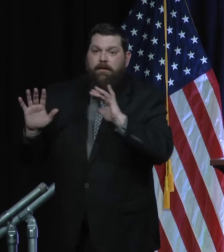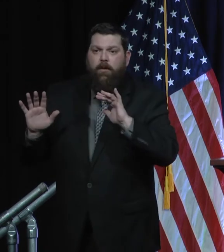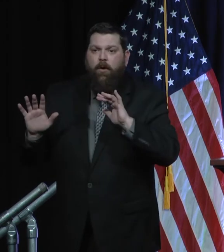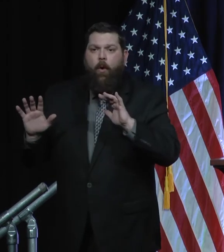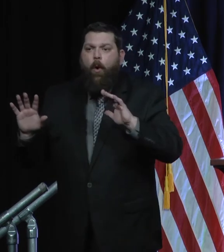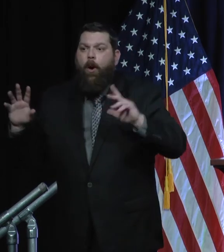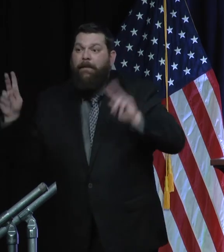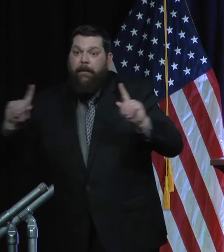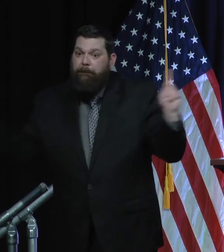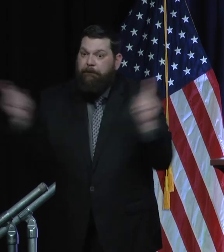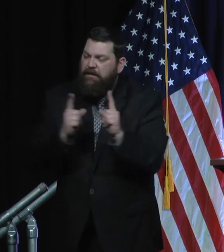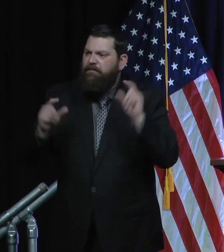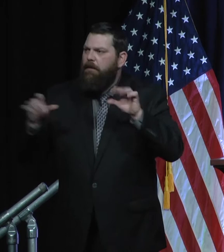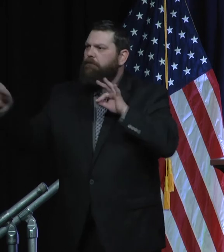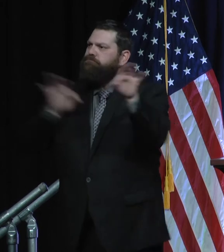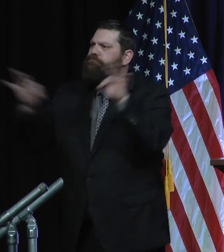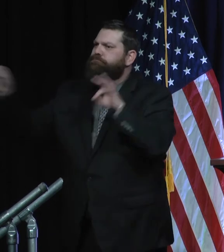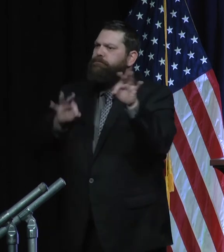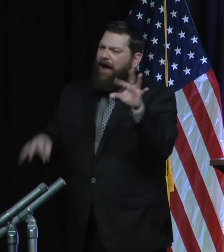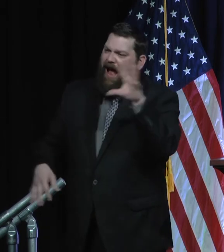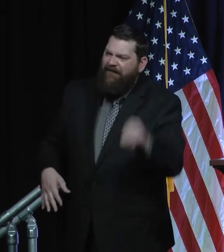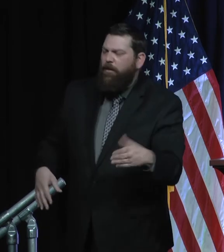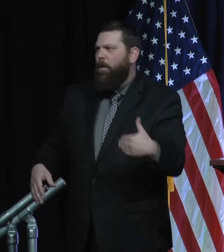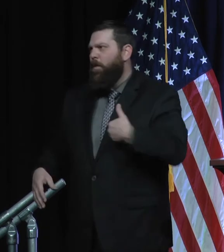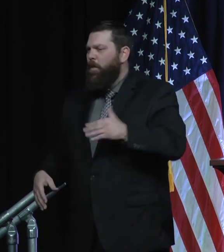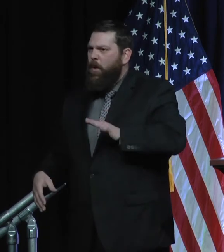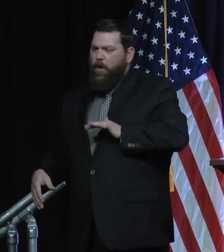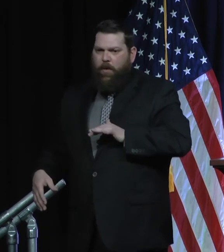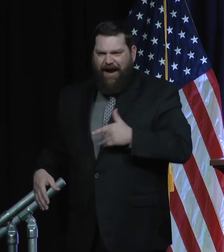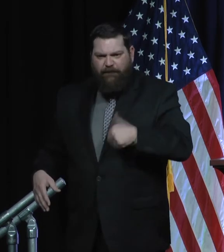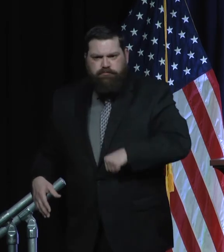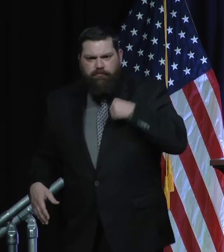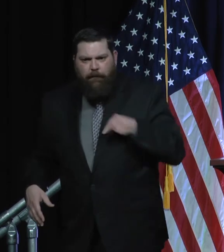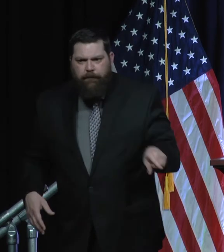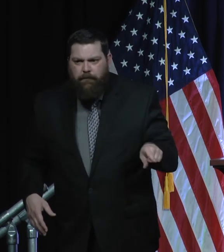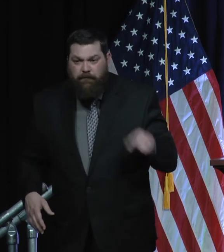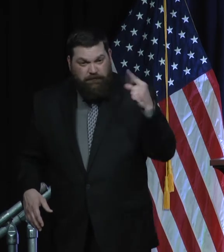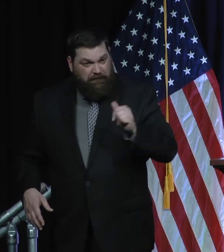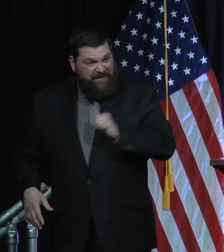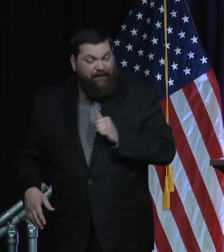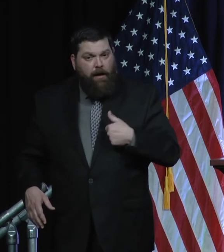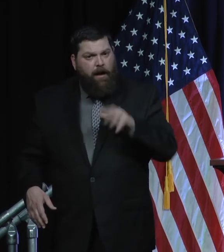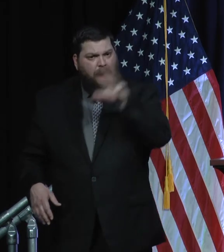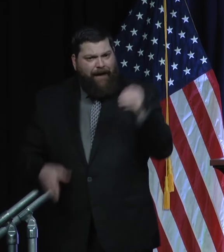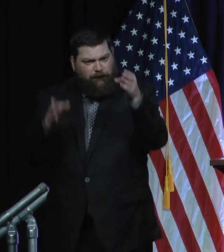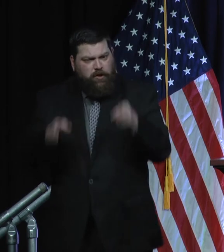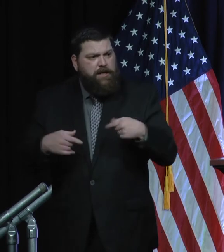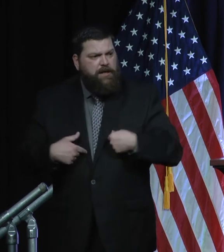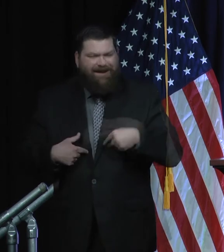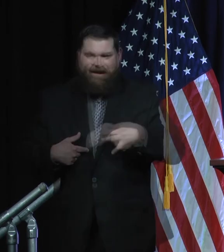pride and confidence. To say that I am an African, I know what it means to be an African, and I am proud of